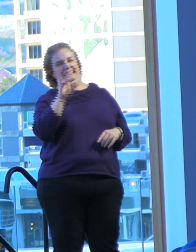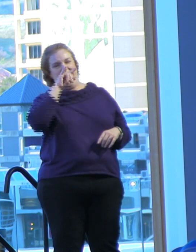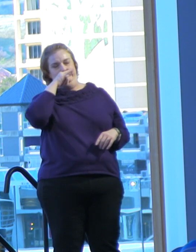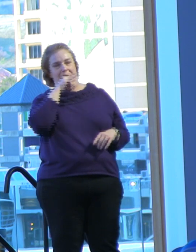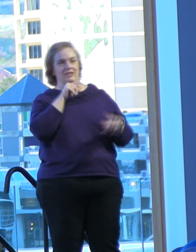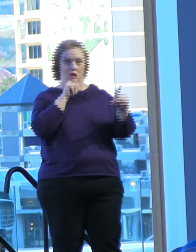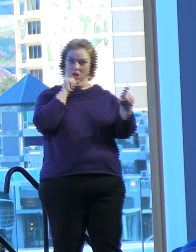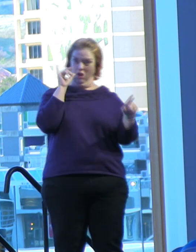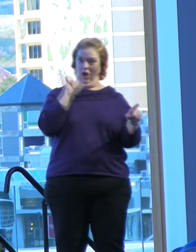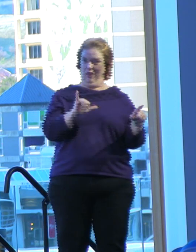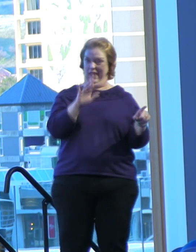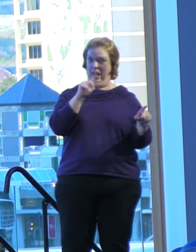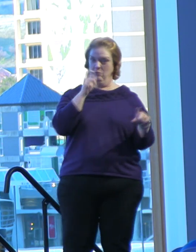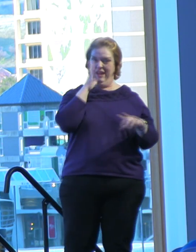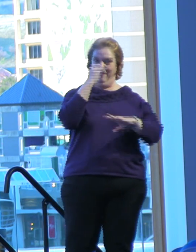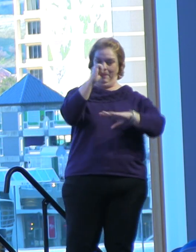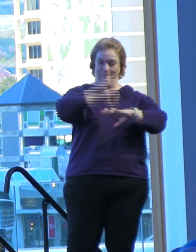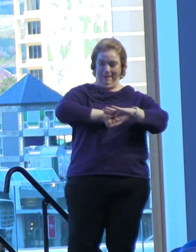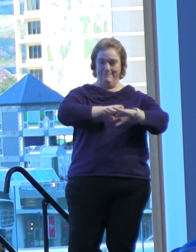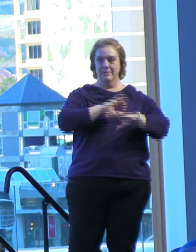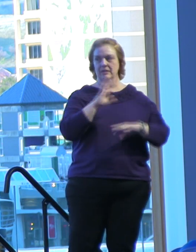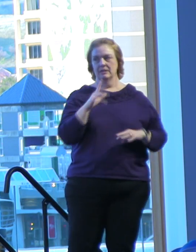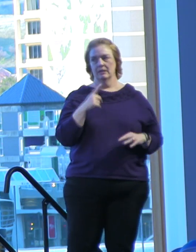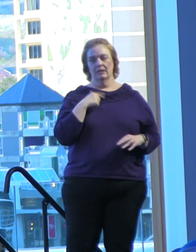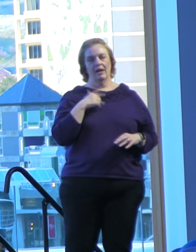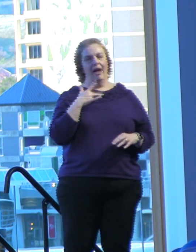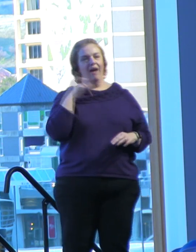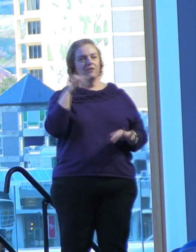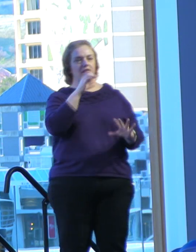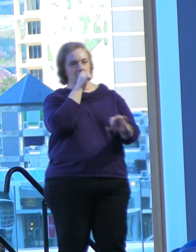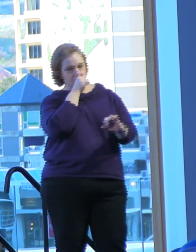I'm just gonna hold it like this. I'm gonna do some blues music.